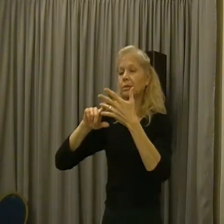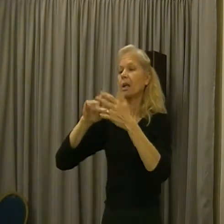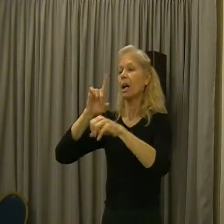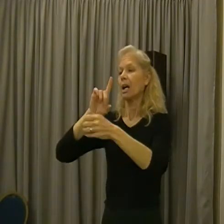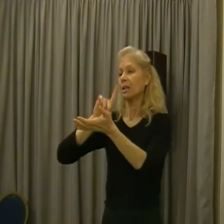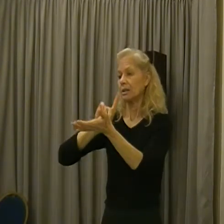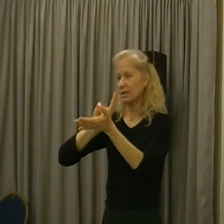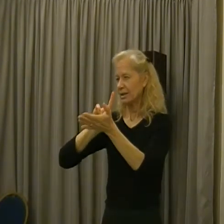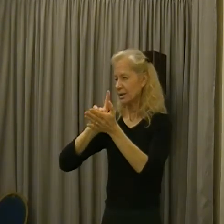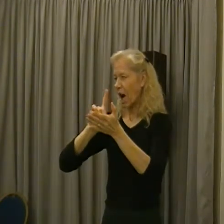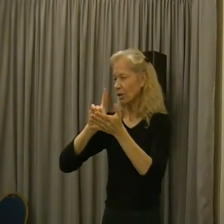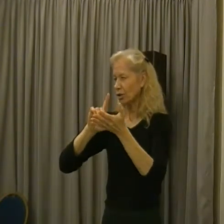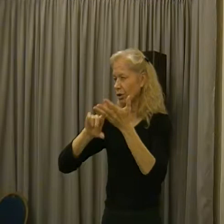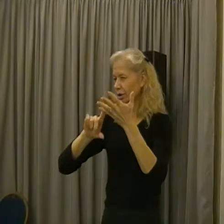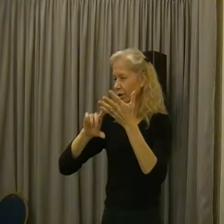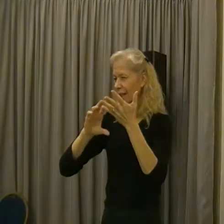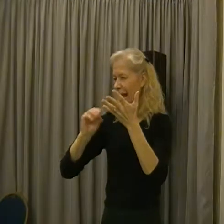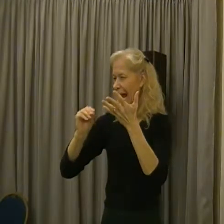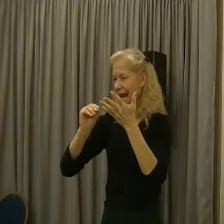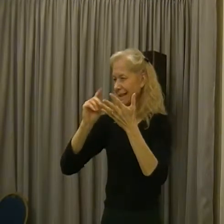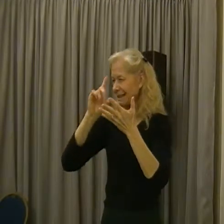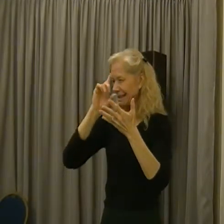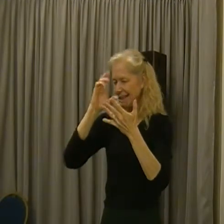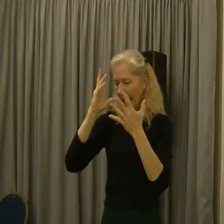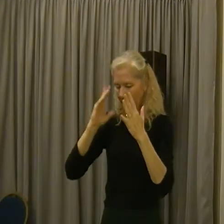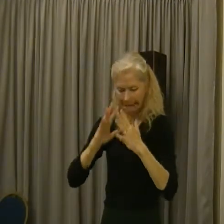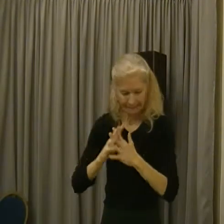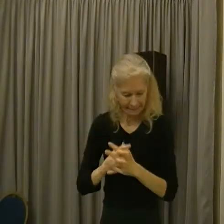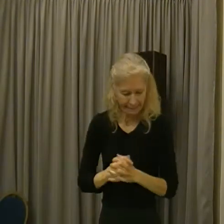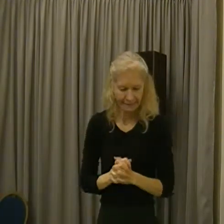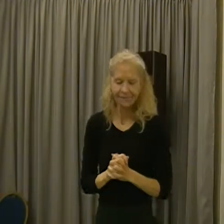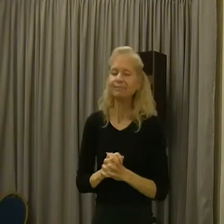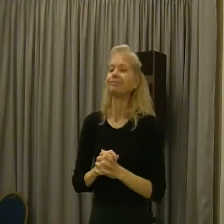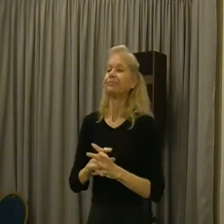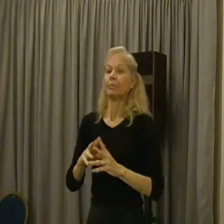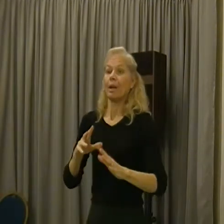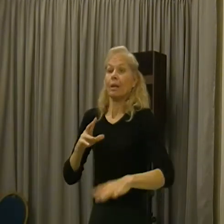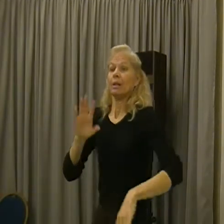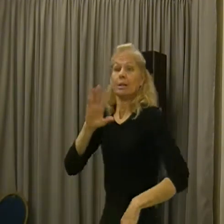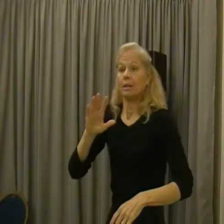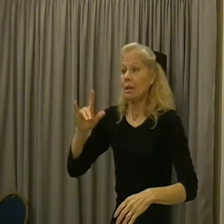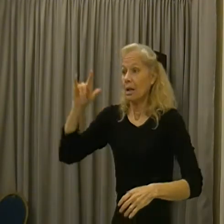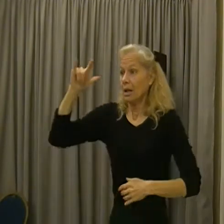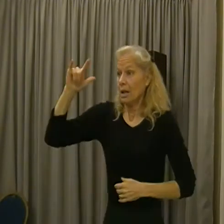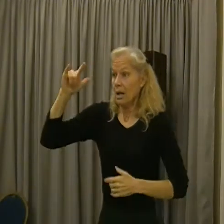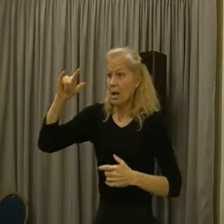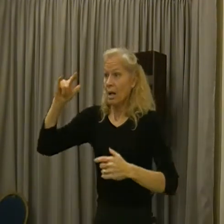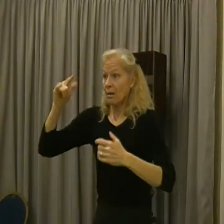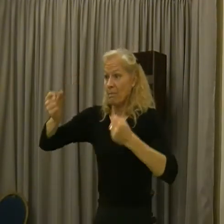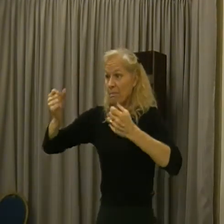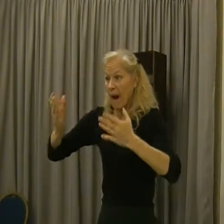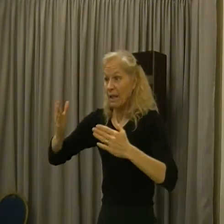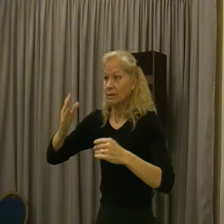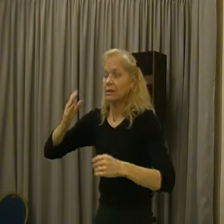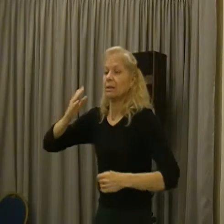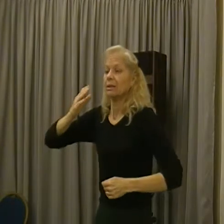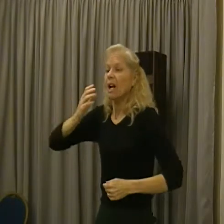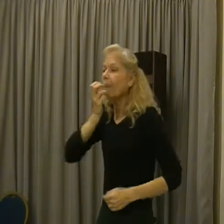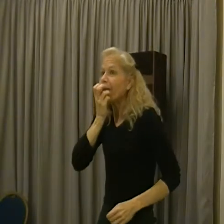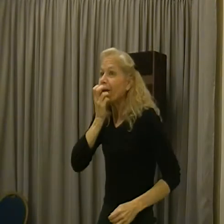The pilot came on the intercom and said, "Mayday, mayday, we're going down. There are only four parachutes on the